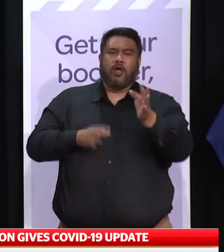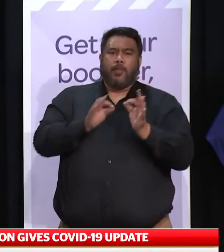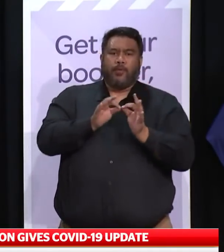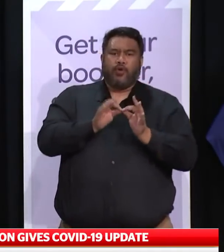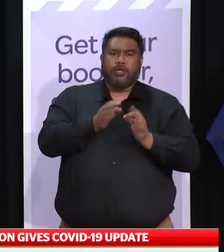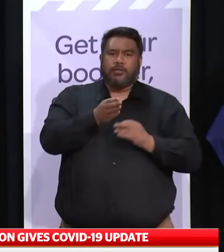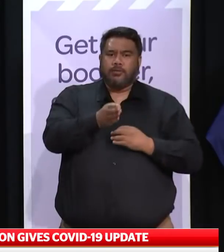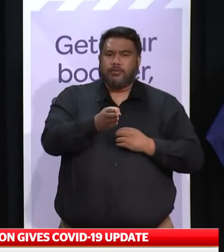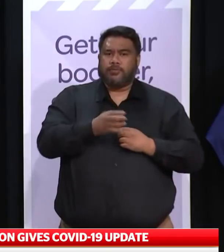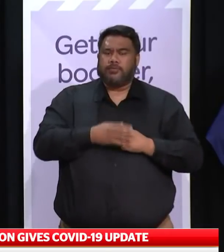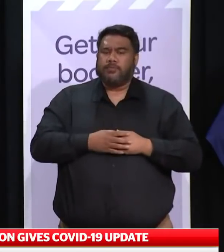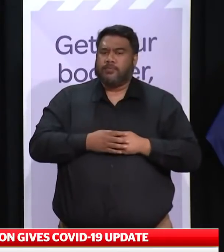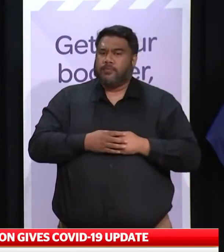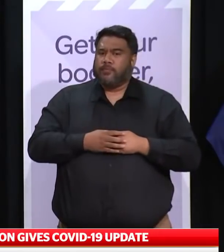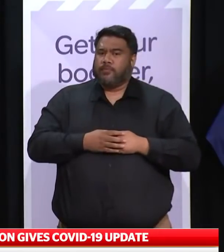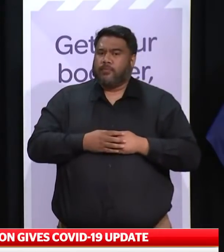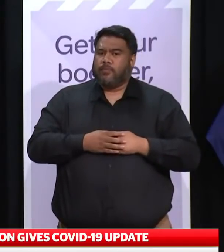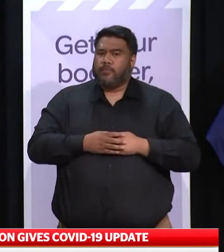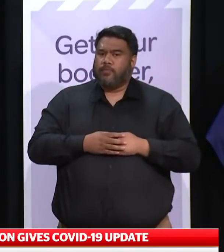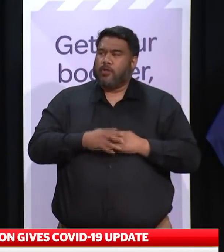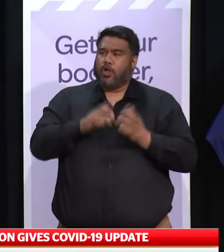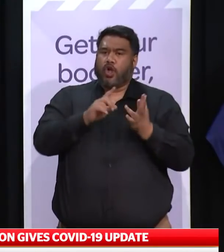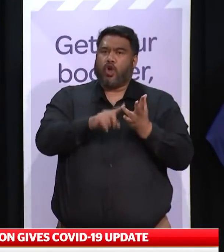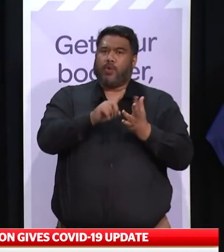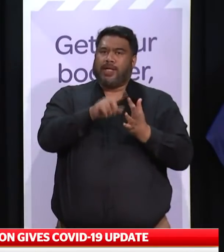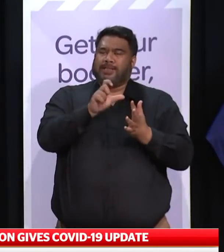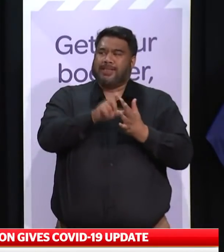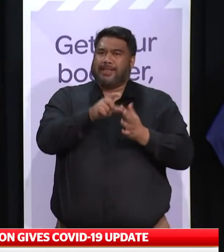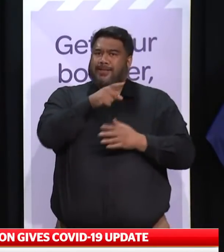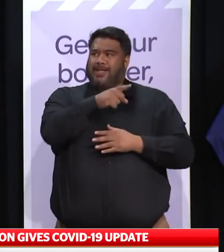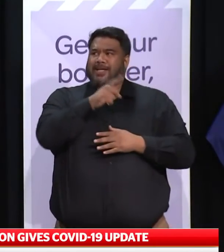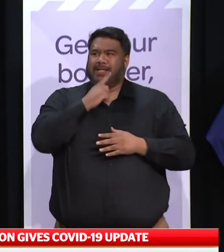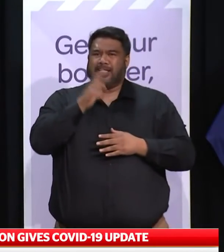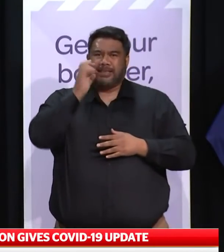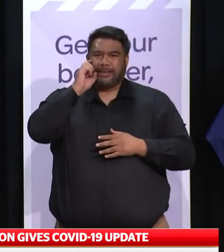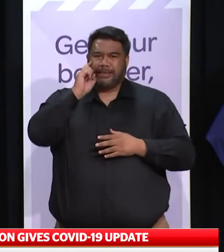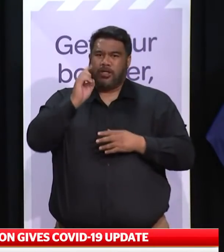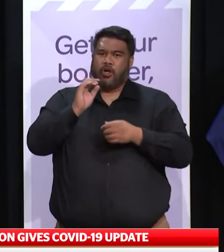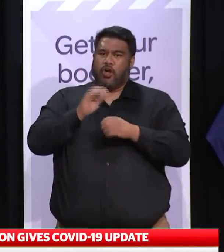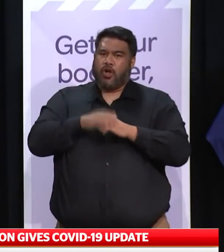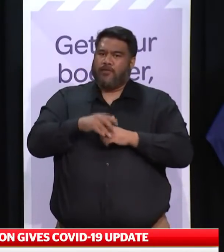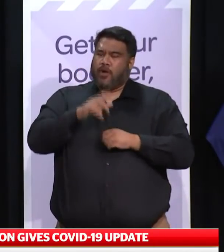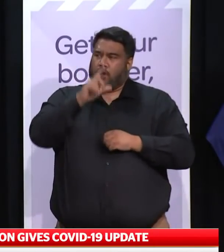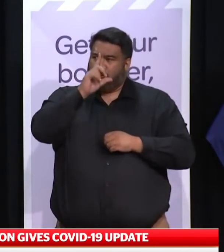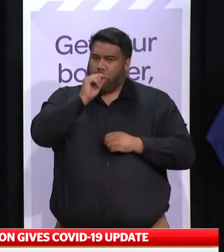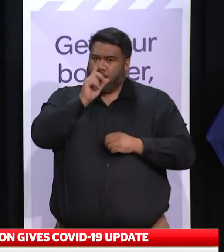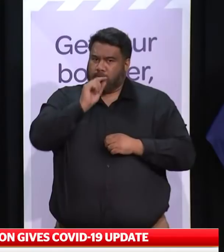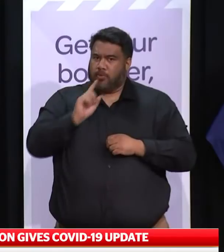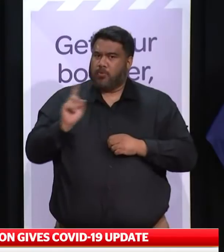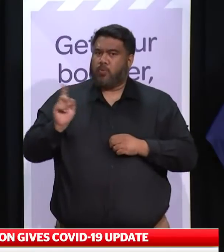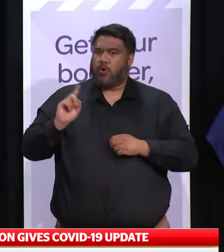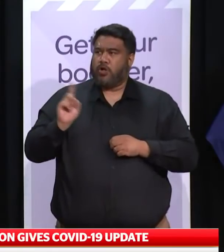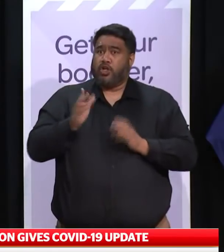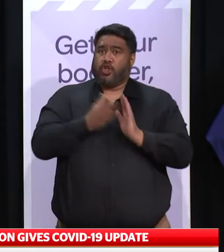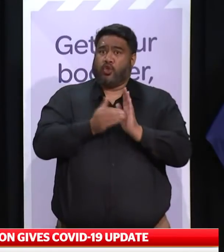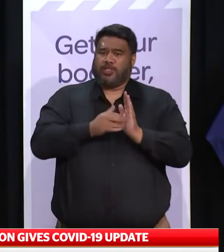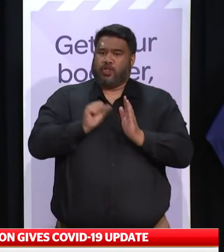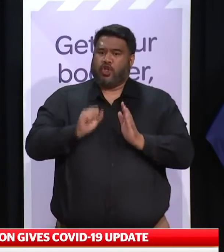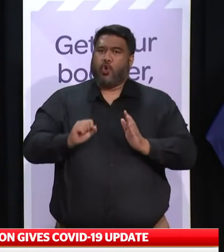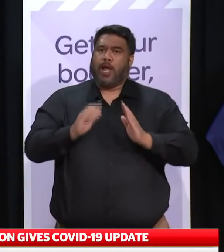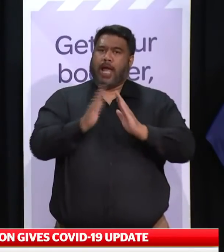we'll come back to you. Minister, the OECD said they were worried about a possible sharp drop in the housing